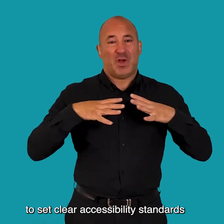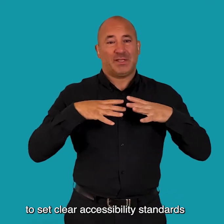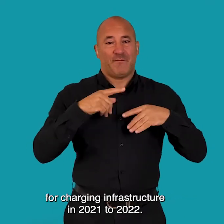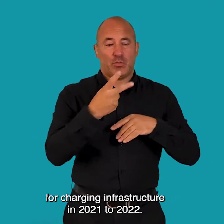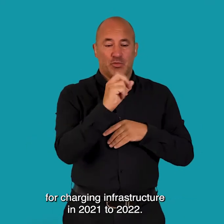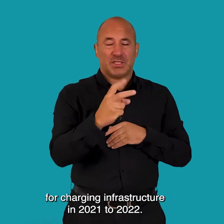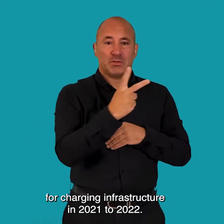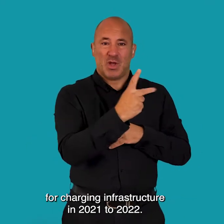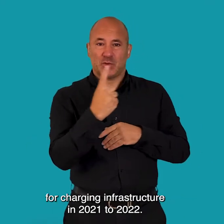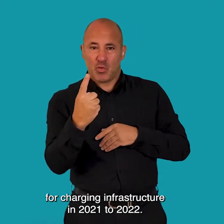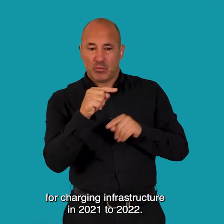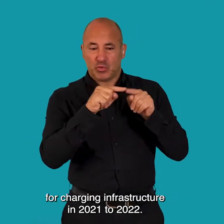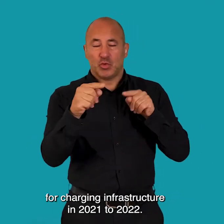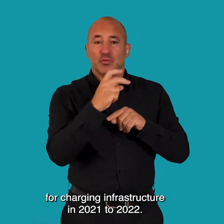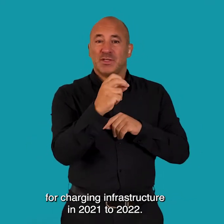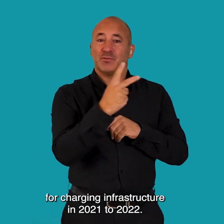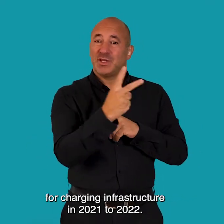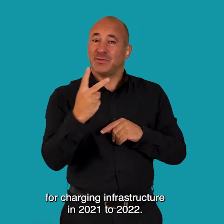for charging infrastructure in